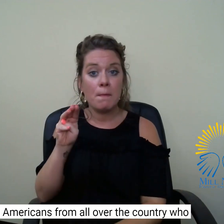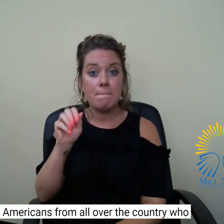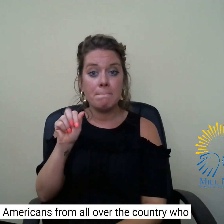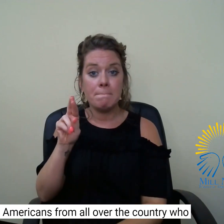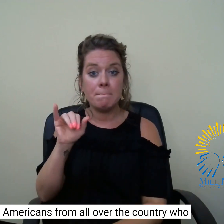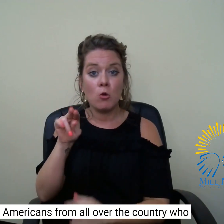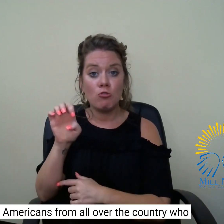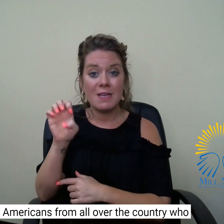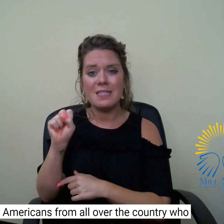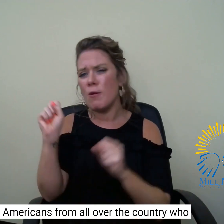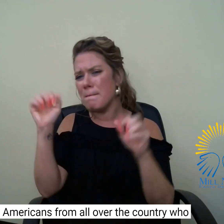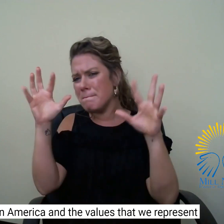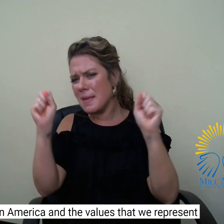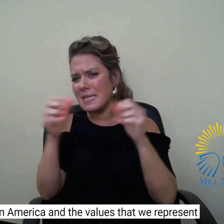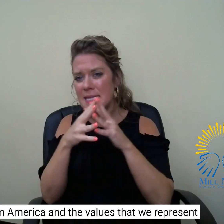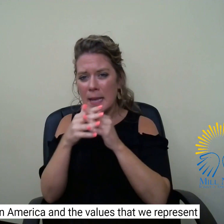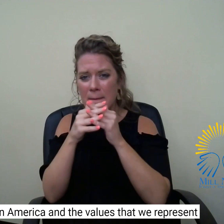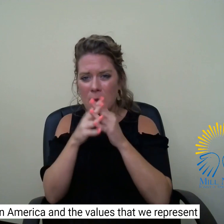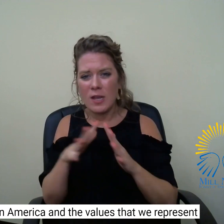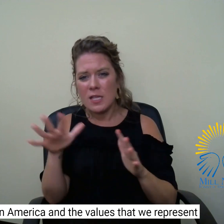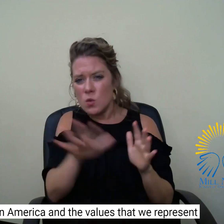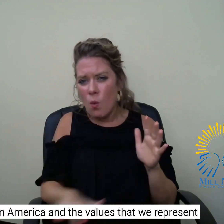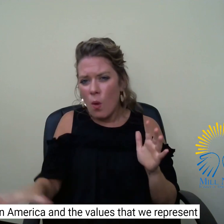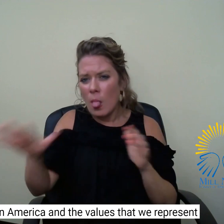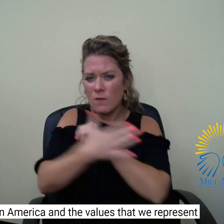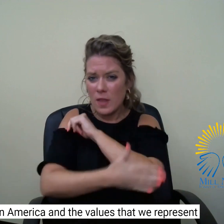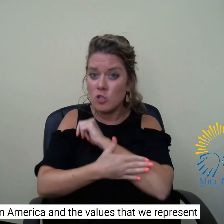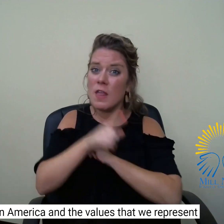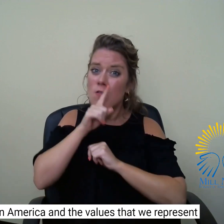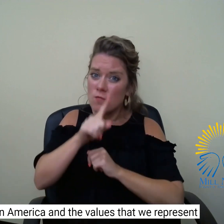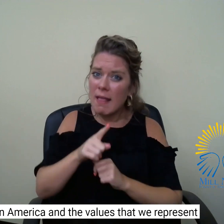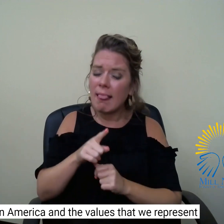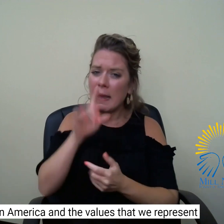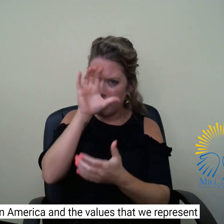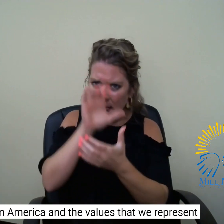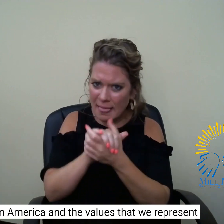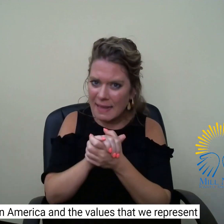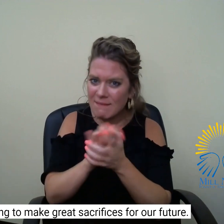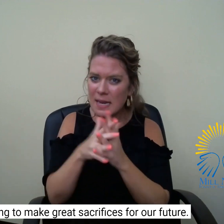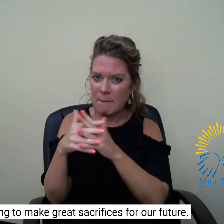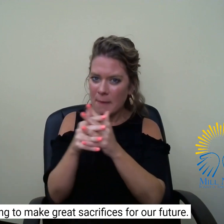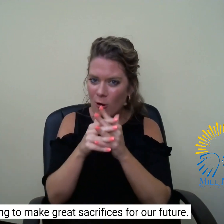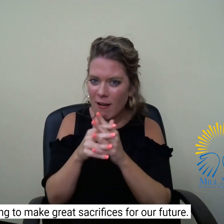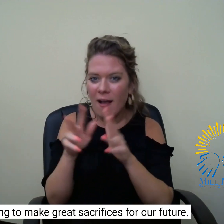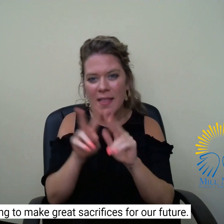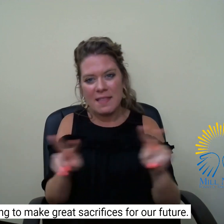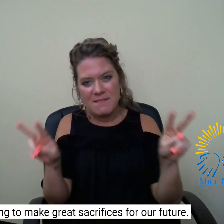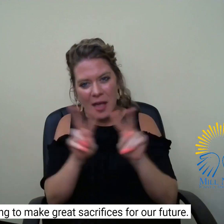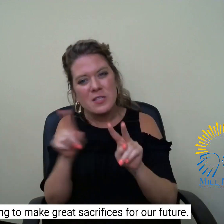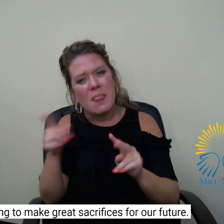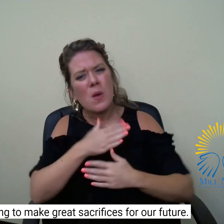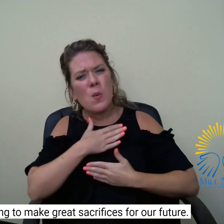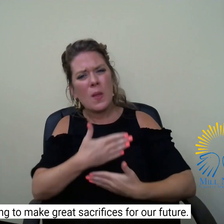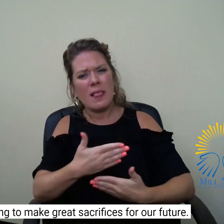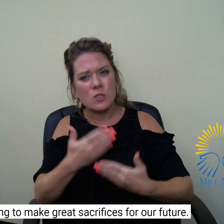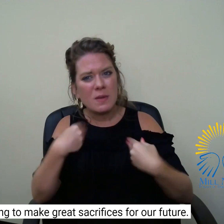all over the country who really believe in America and the values that we represent and are willing to make great sacrifices for our